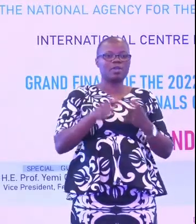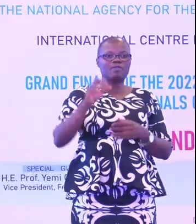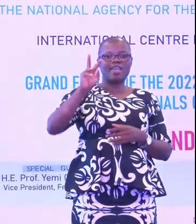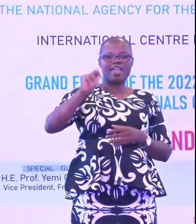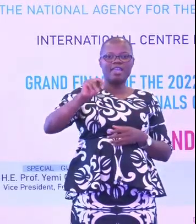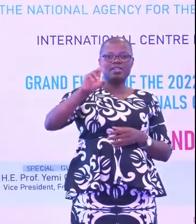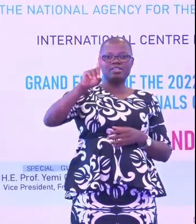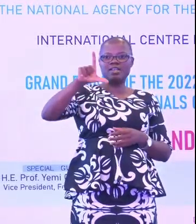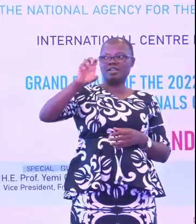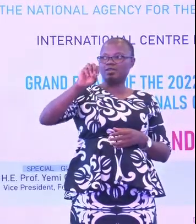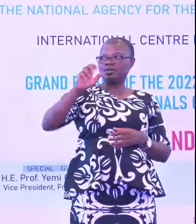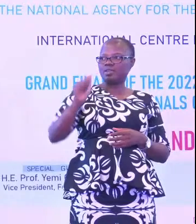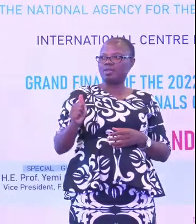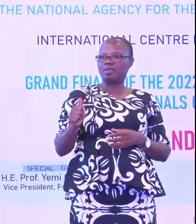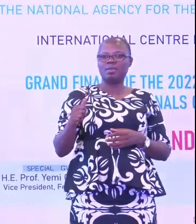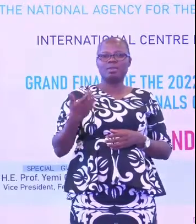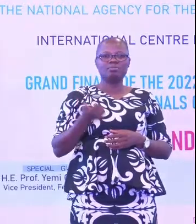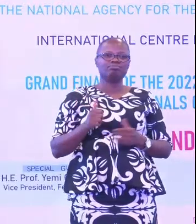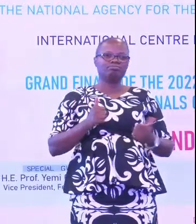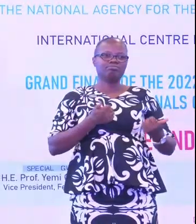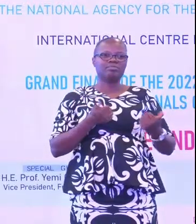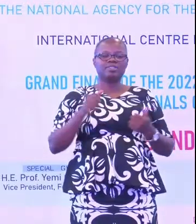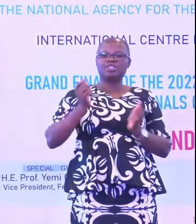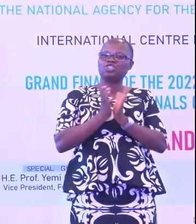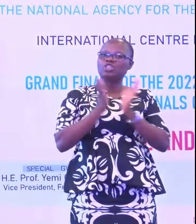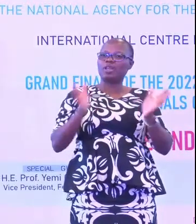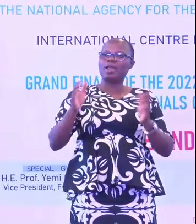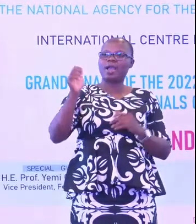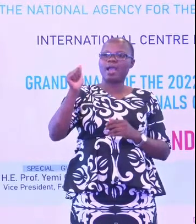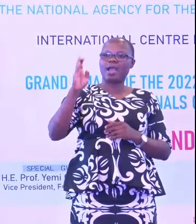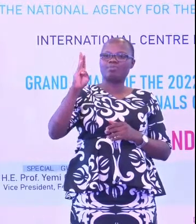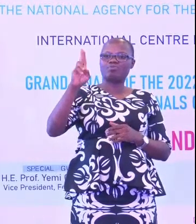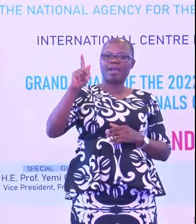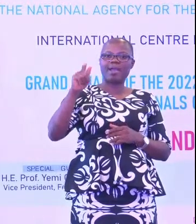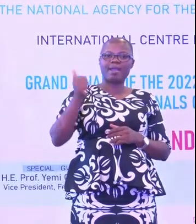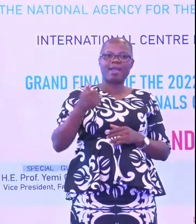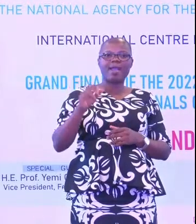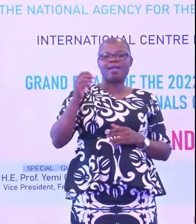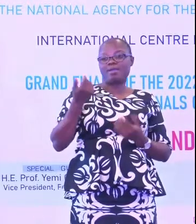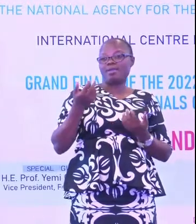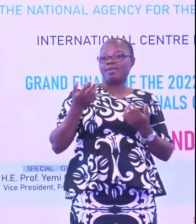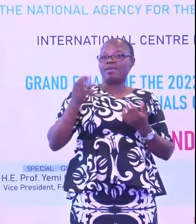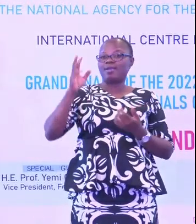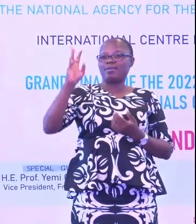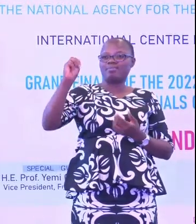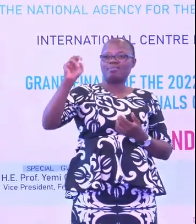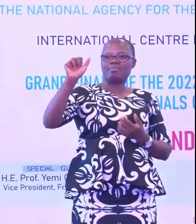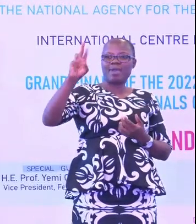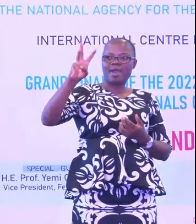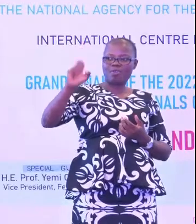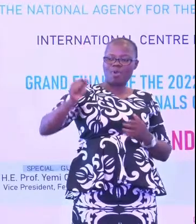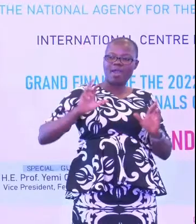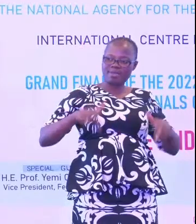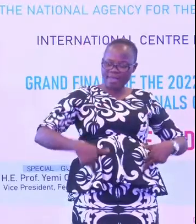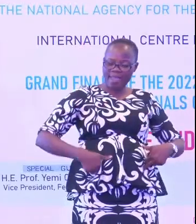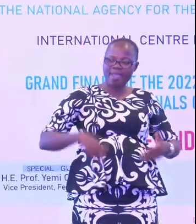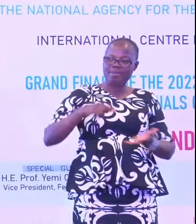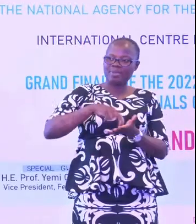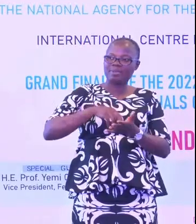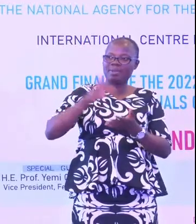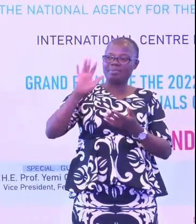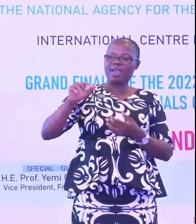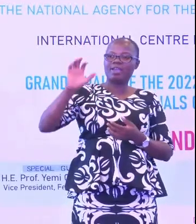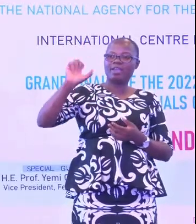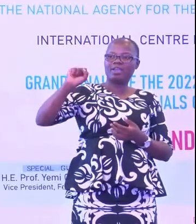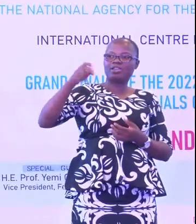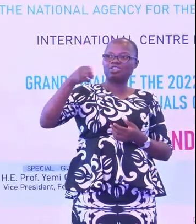NDLEA, Brigadier General Buba Marwa, retired, who's represented here today by Mr. Shedrack Haruna